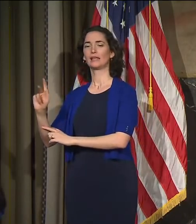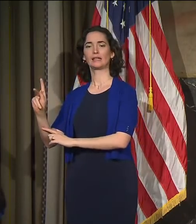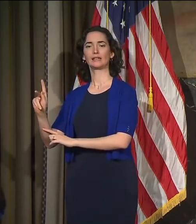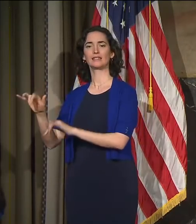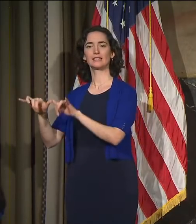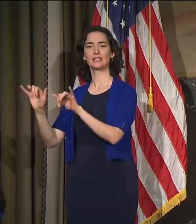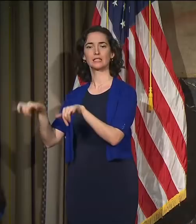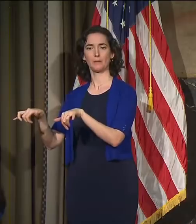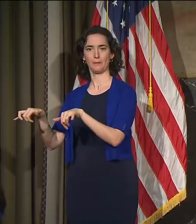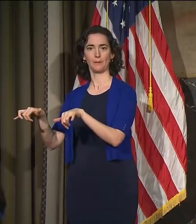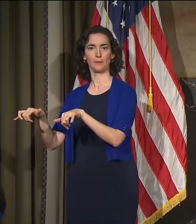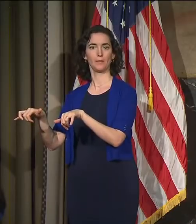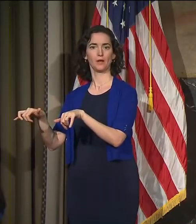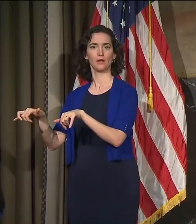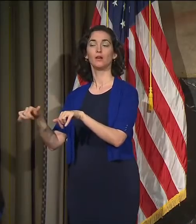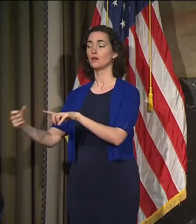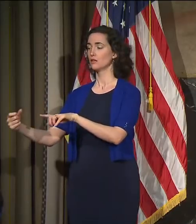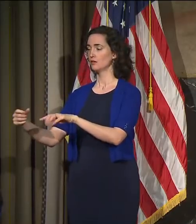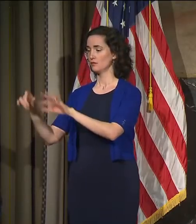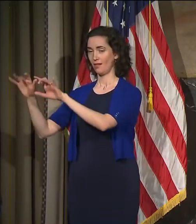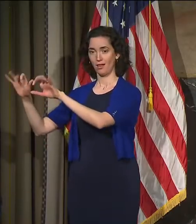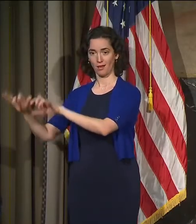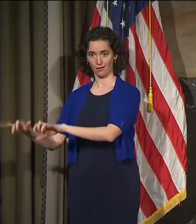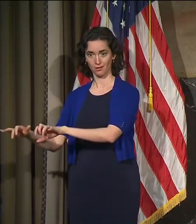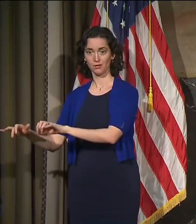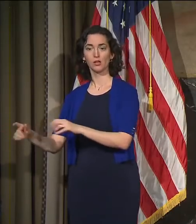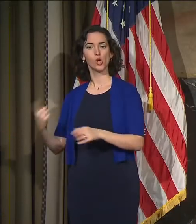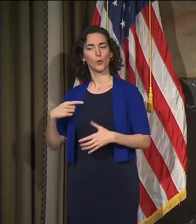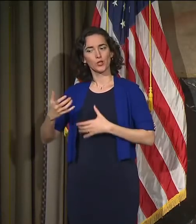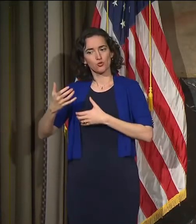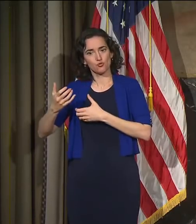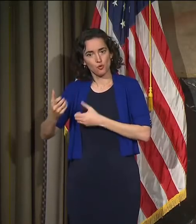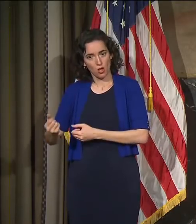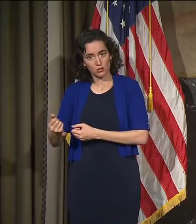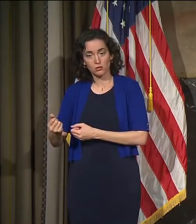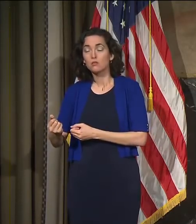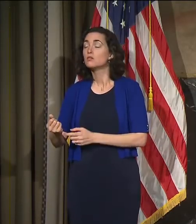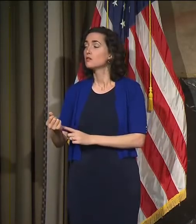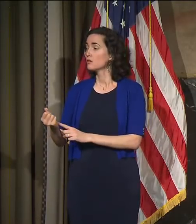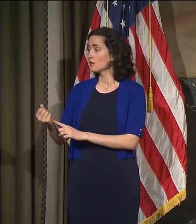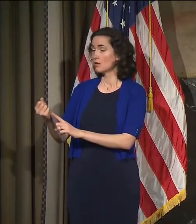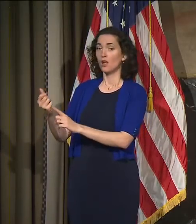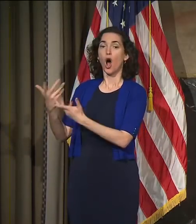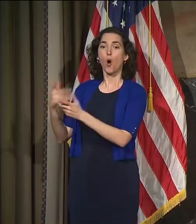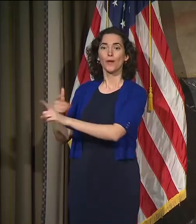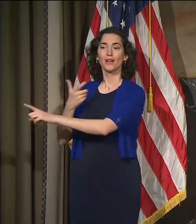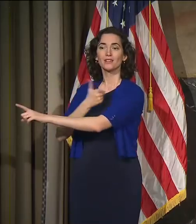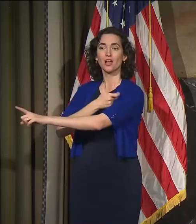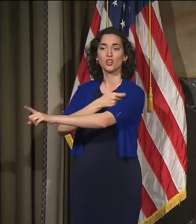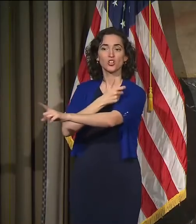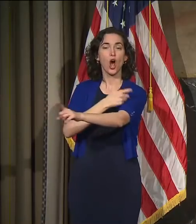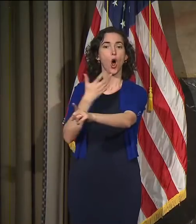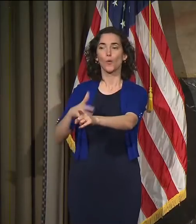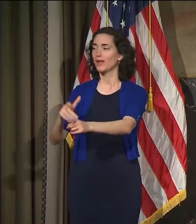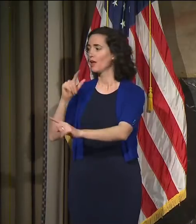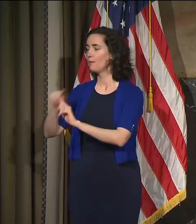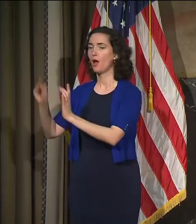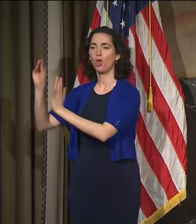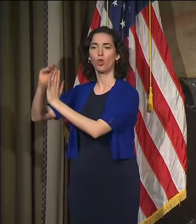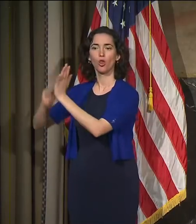And so we have every confidence that many thousands more than that have actually been administered, but there's some lag